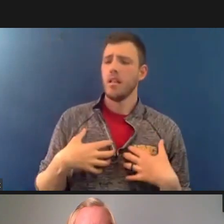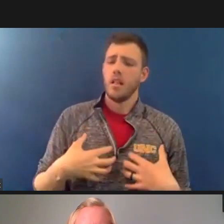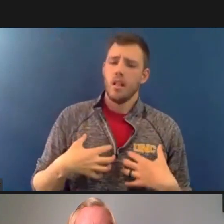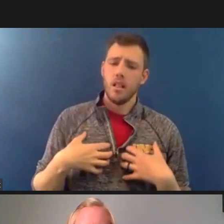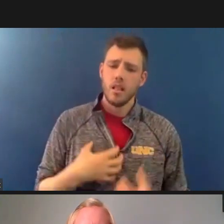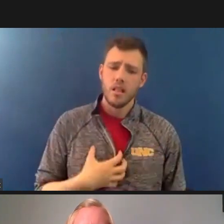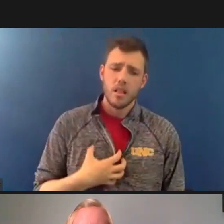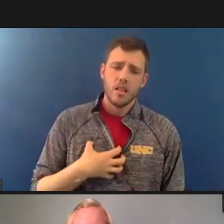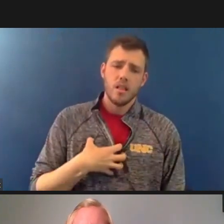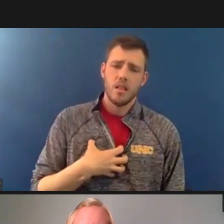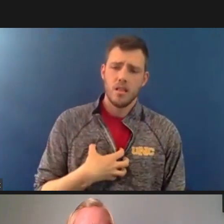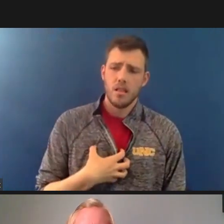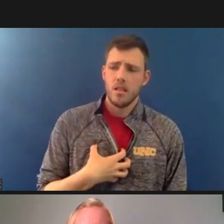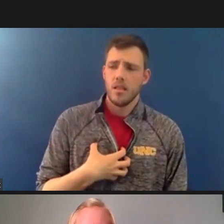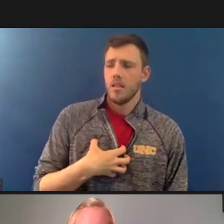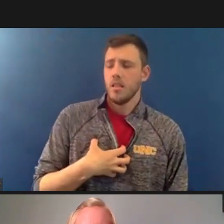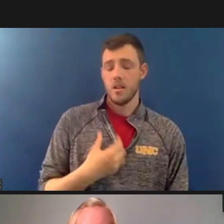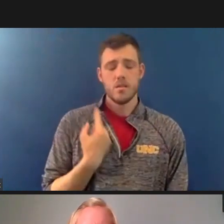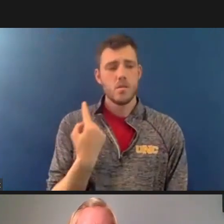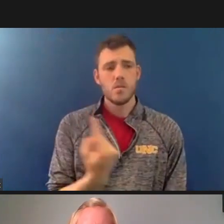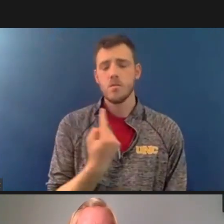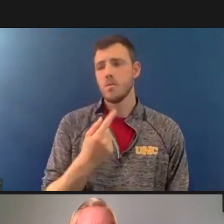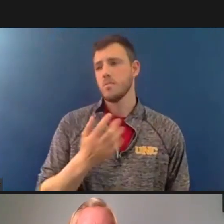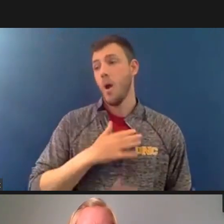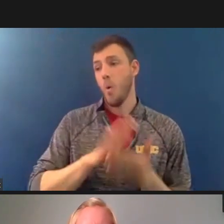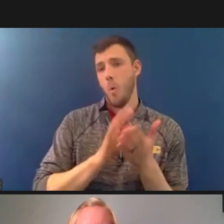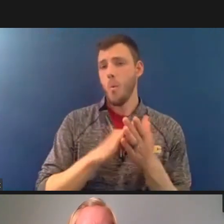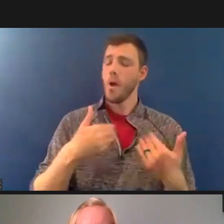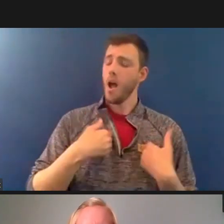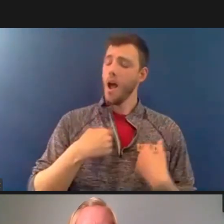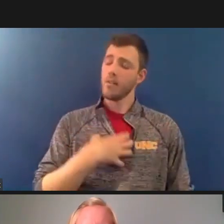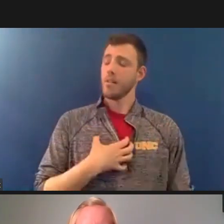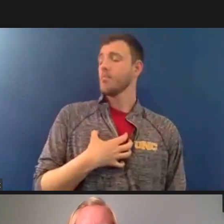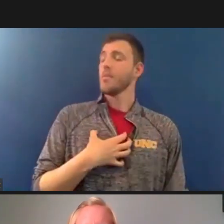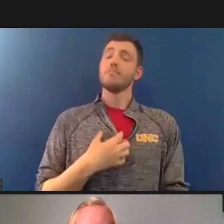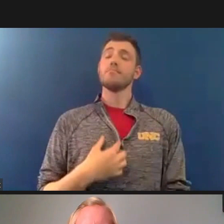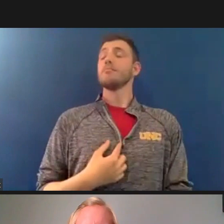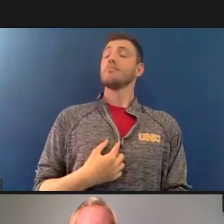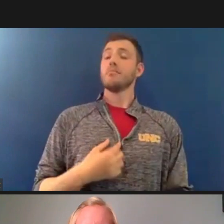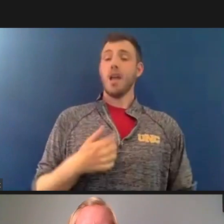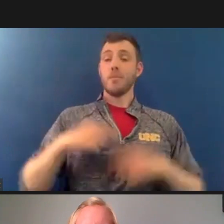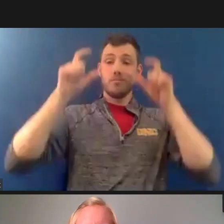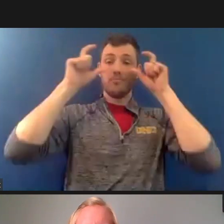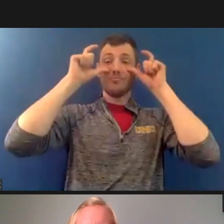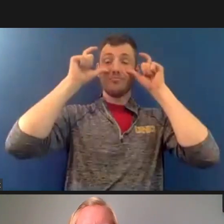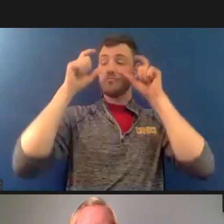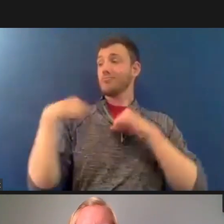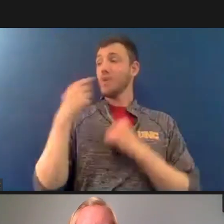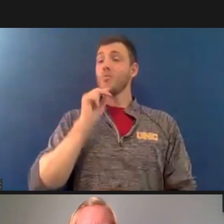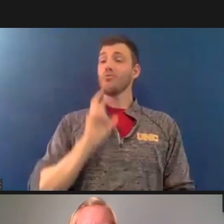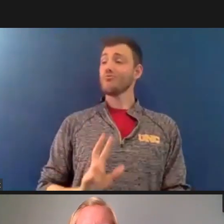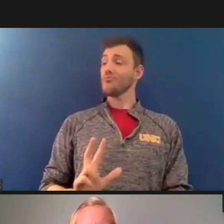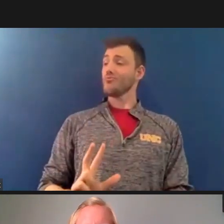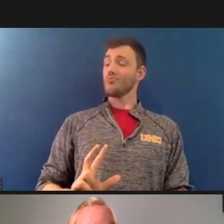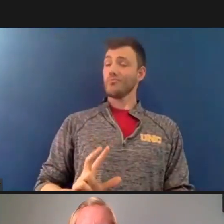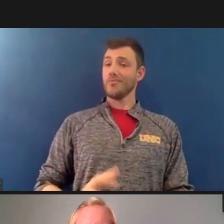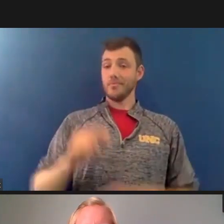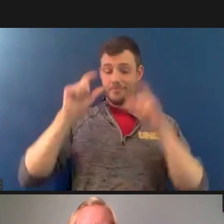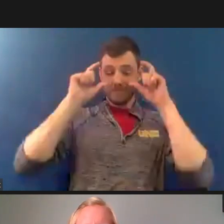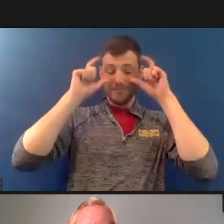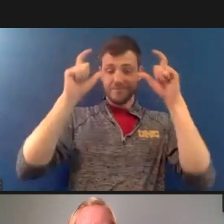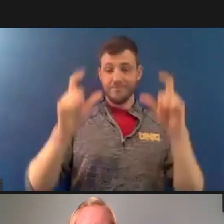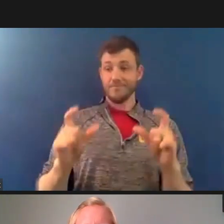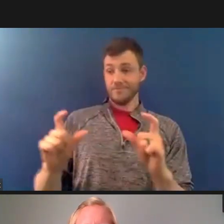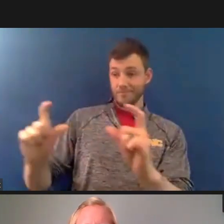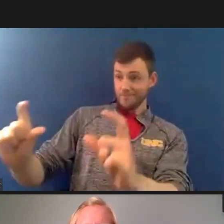that had asthma," said the fat boy with a touch of pride. "And I've been wearing specs since I was 3. He took off his glasses and held